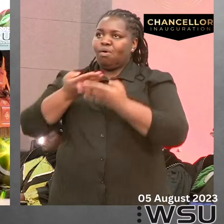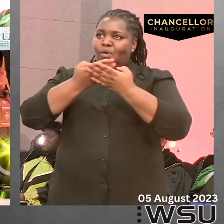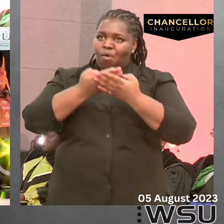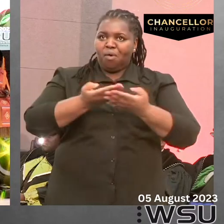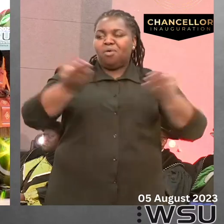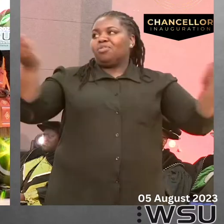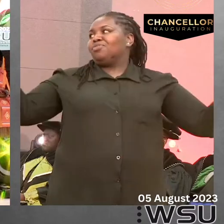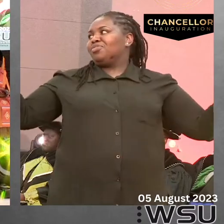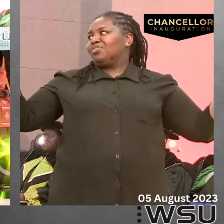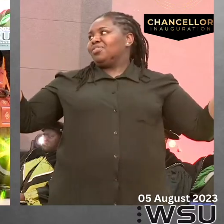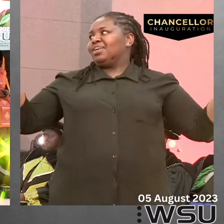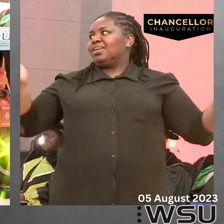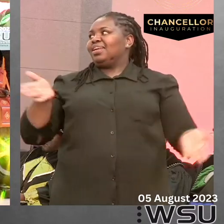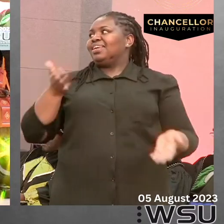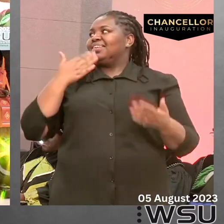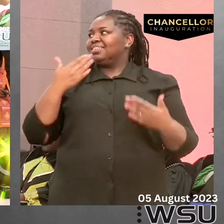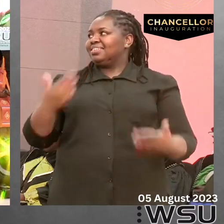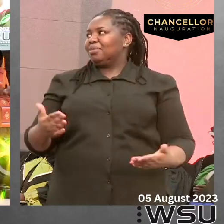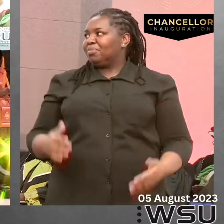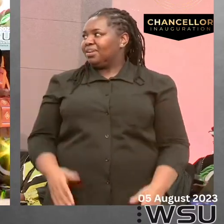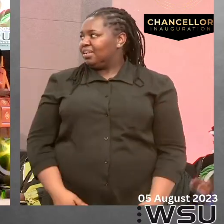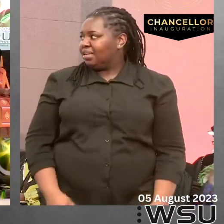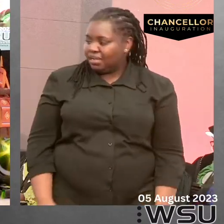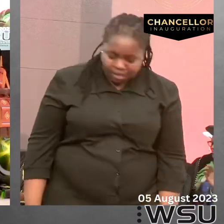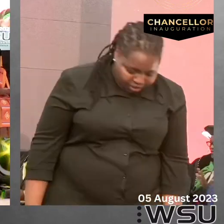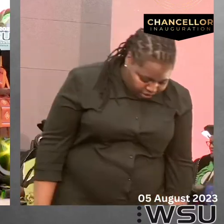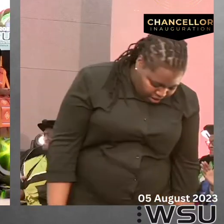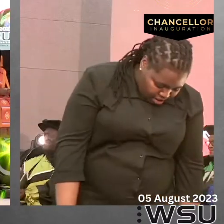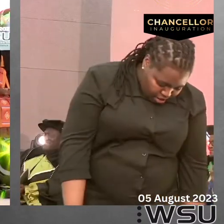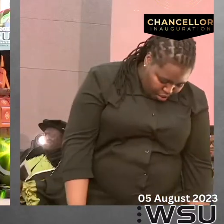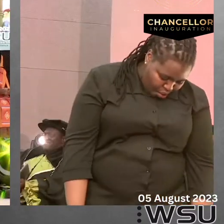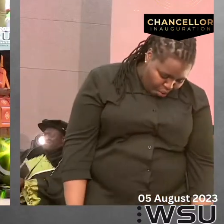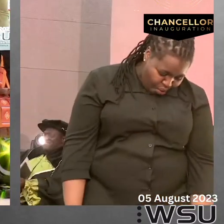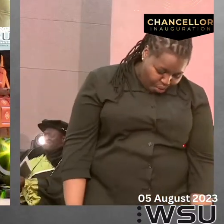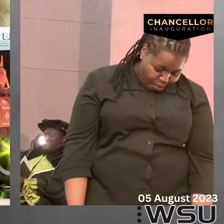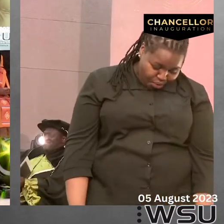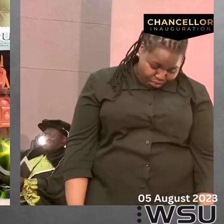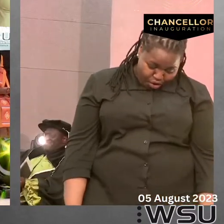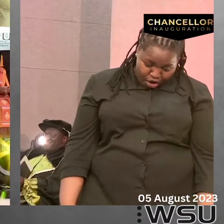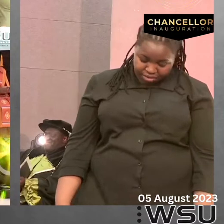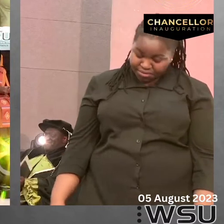you, siyabulela. Thank you.